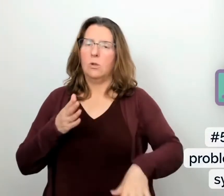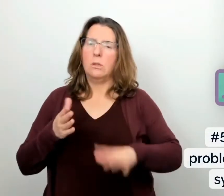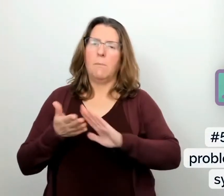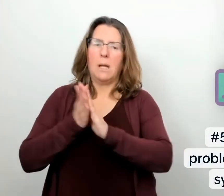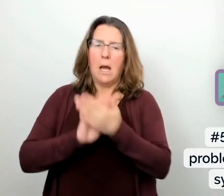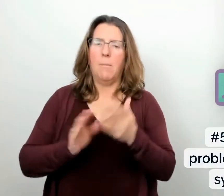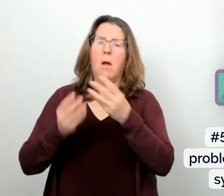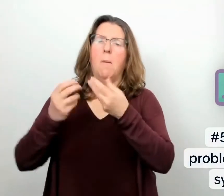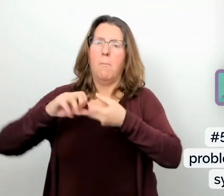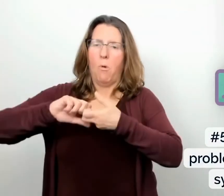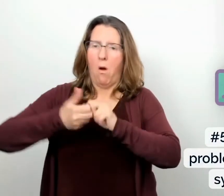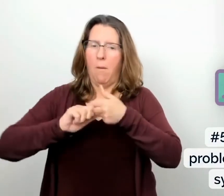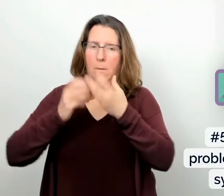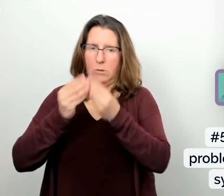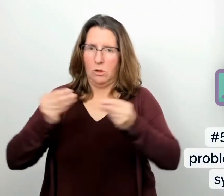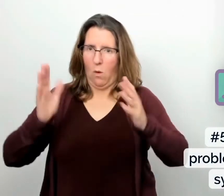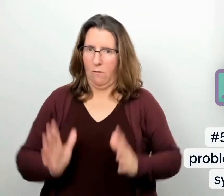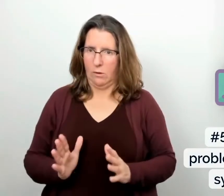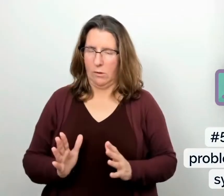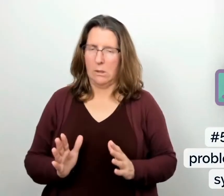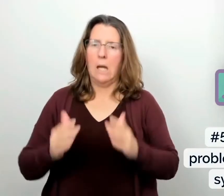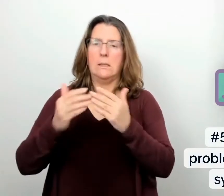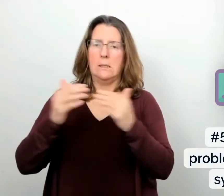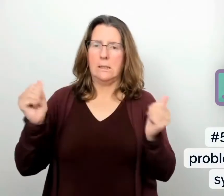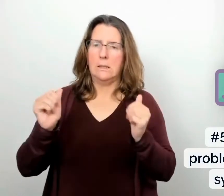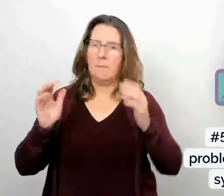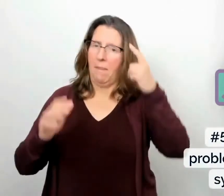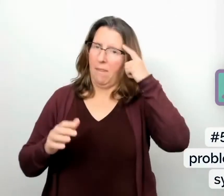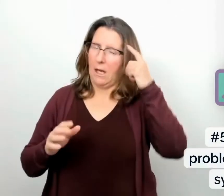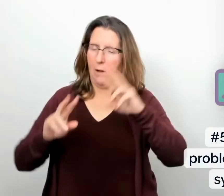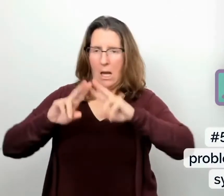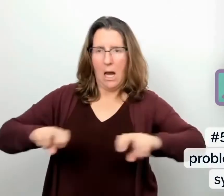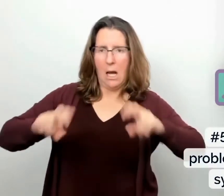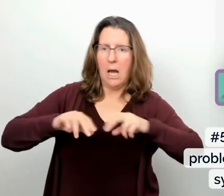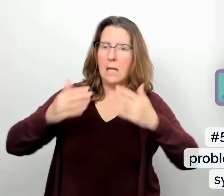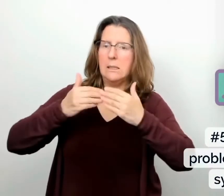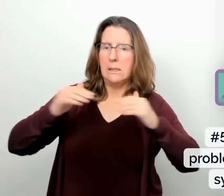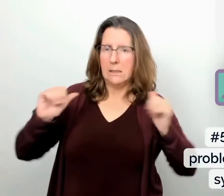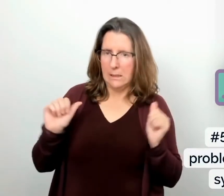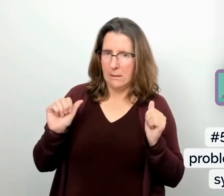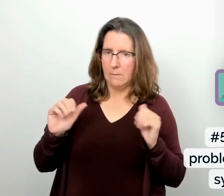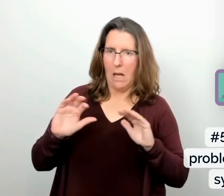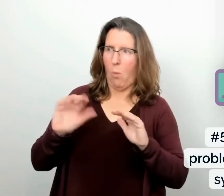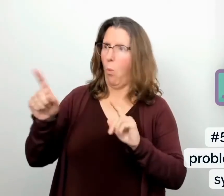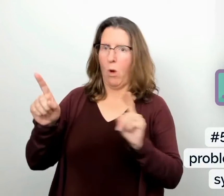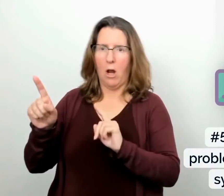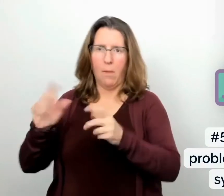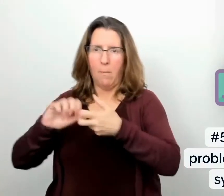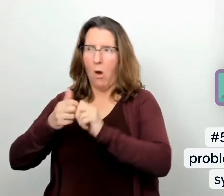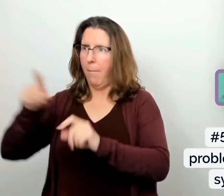Number 5, they become problem solvers and systems thinkers. Systems thinkers can take a step back and identify